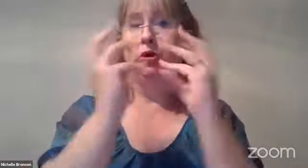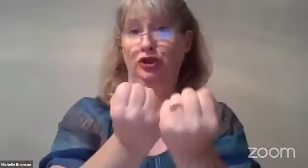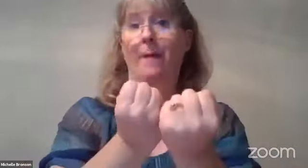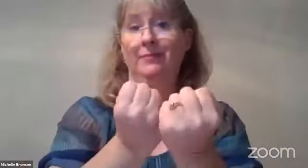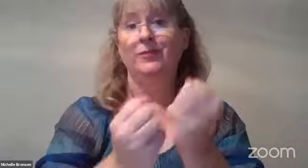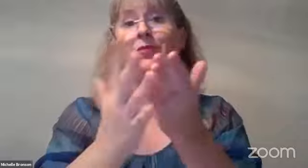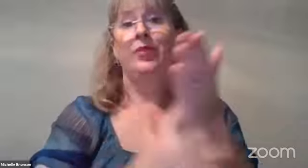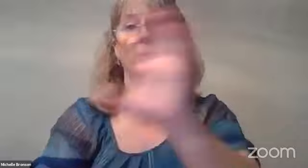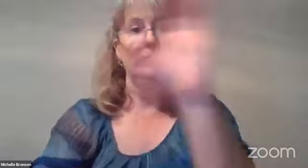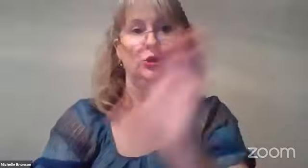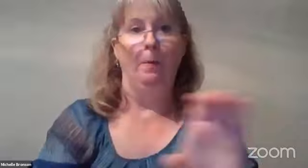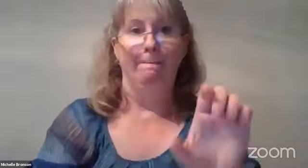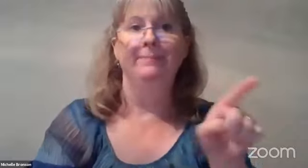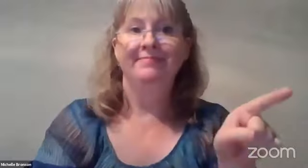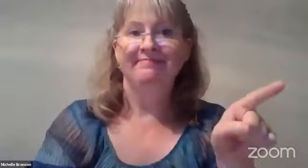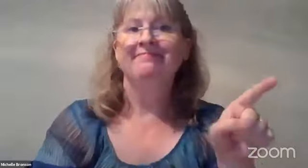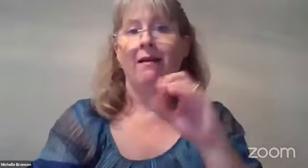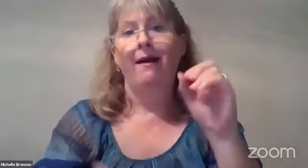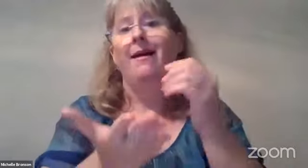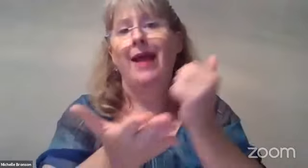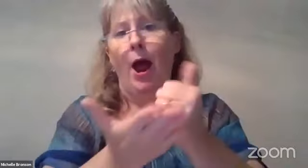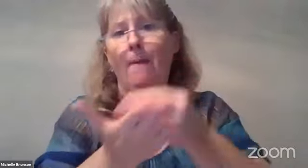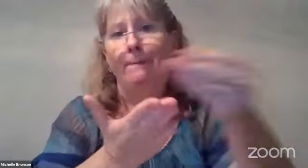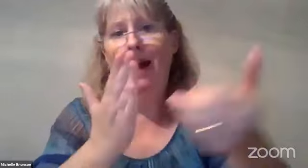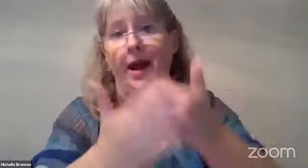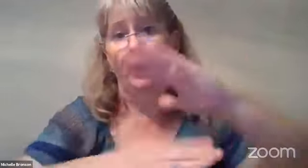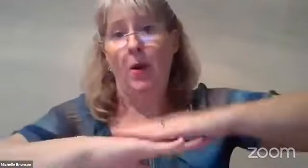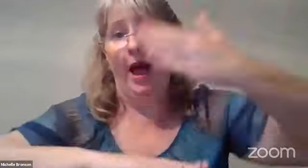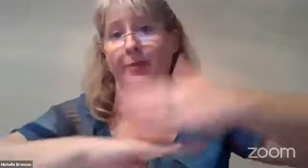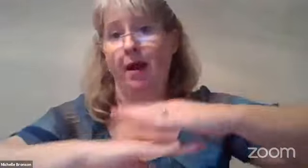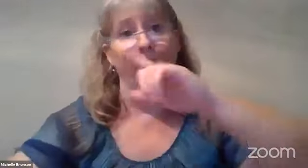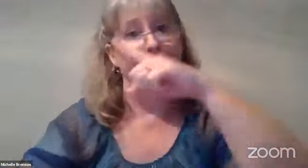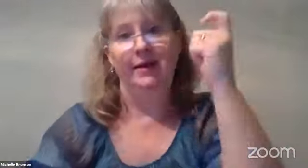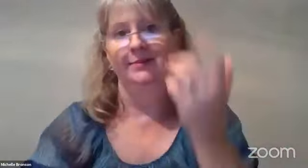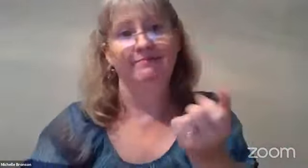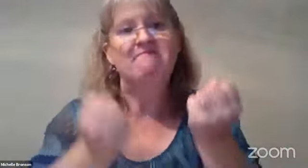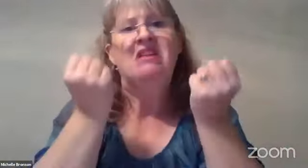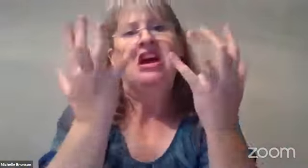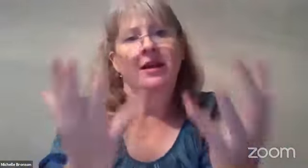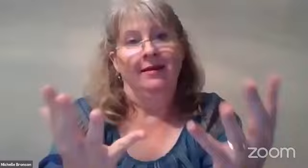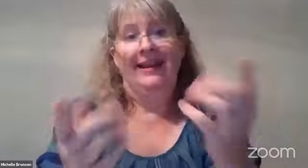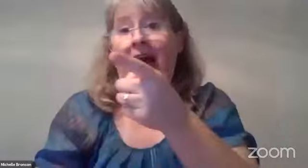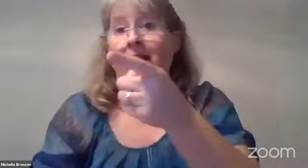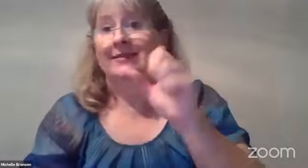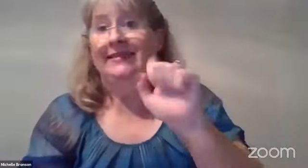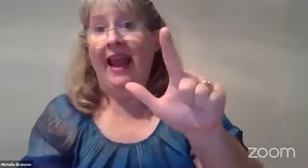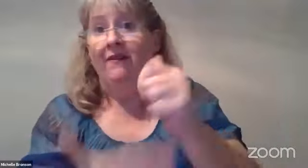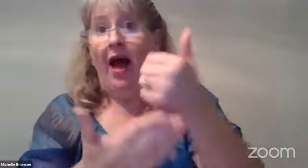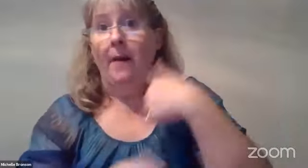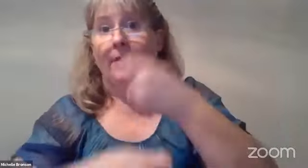D-Well. It's the safety and health workshops that can be conducted via Zoom. We're hoping to buy new